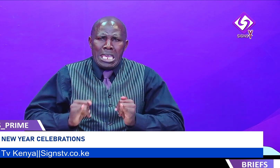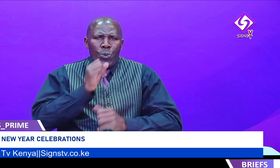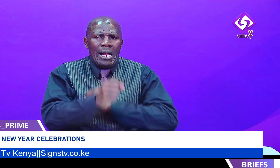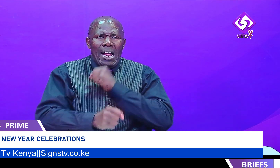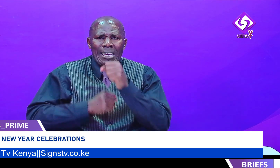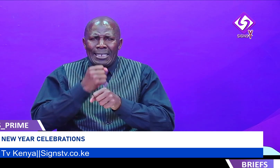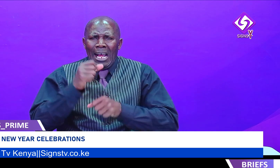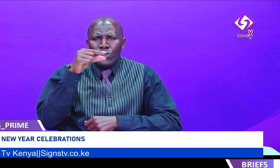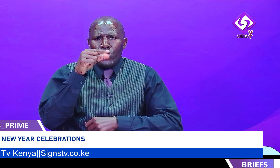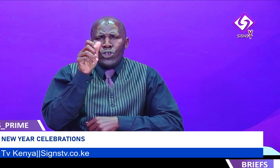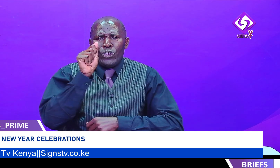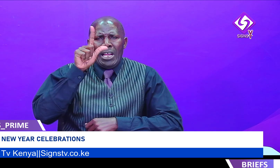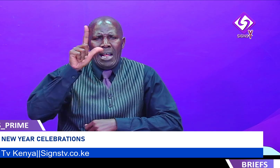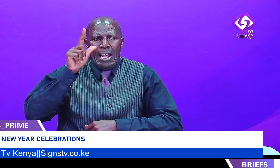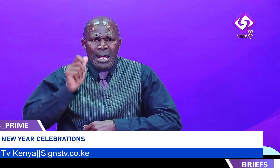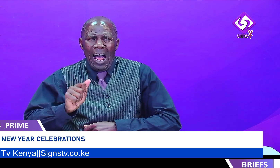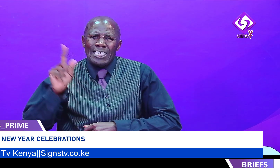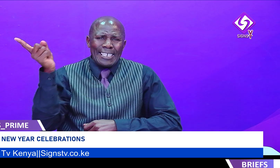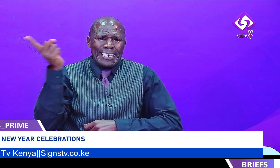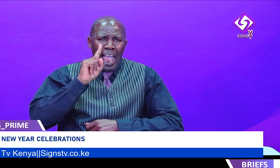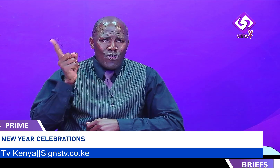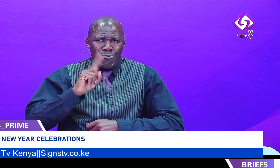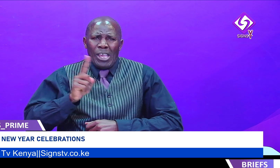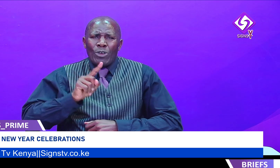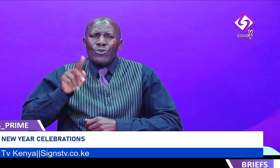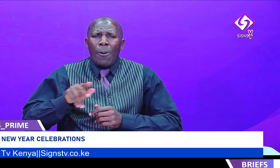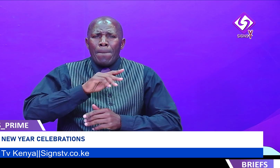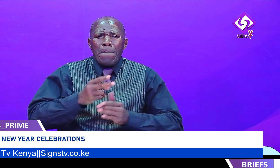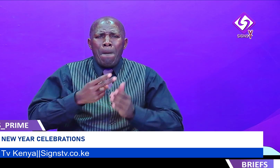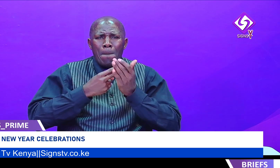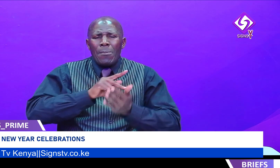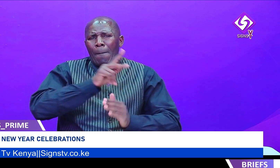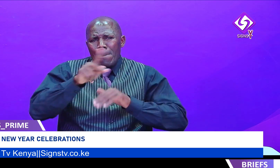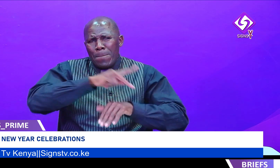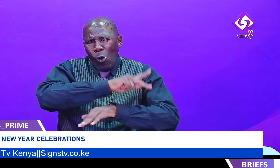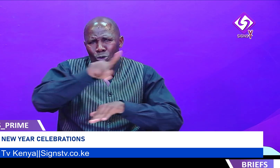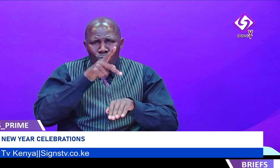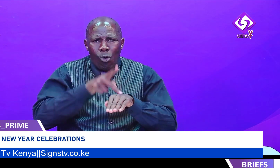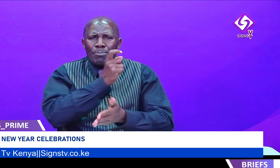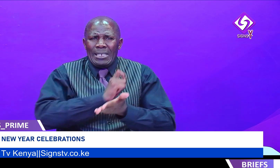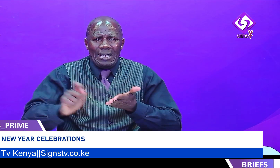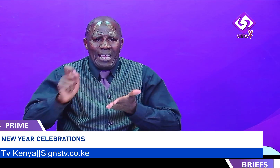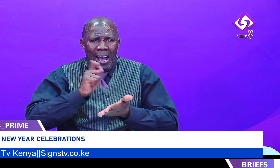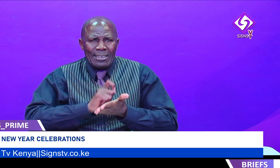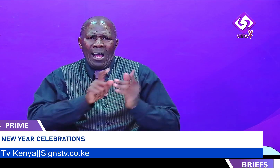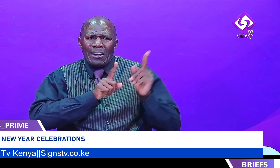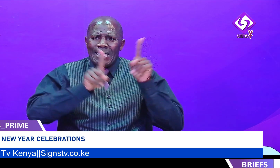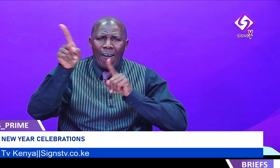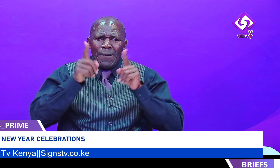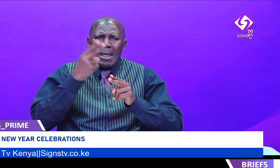Speaking during the Chinese New Year Gala in Nairobi, the Principal Secretary for Tourism, John